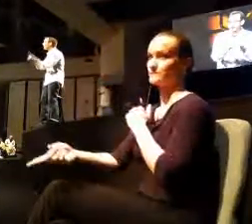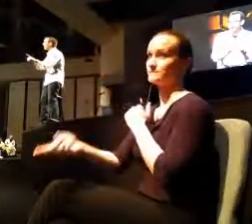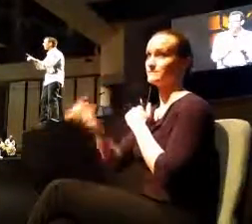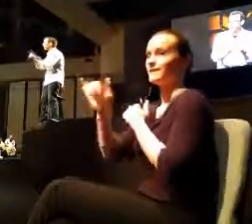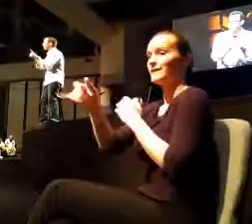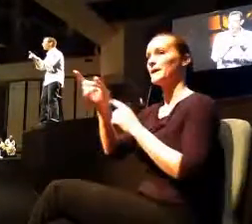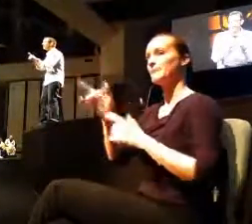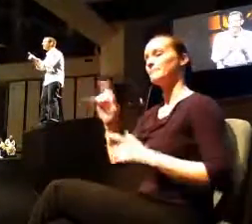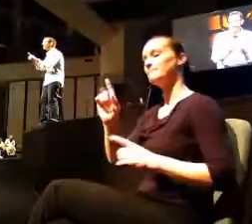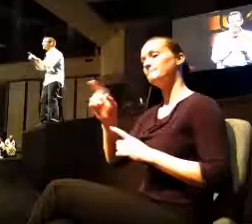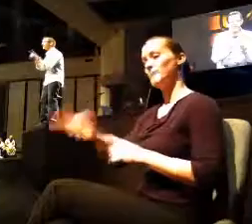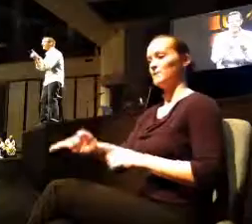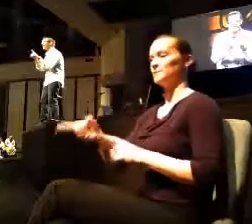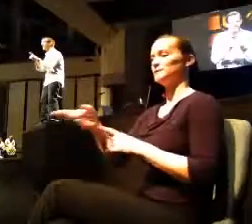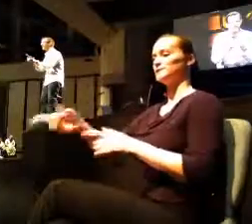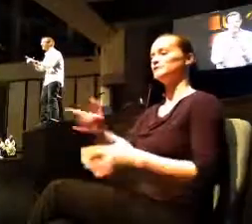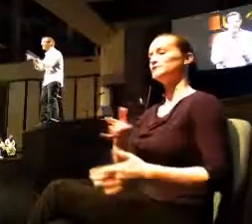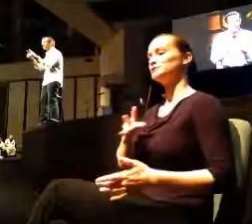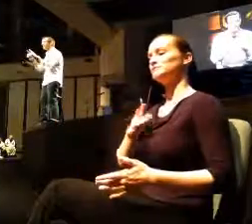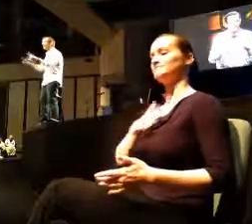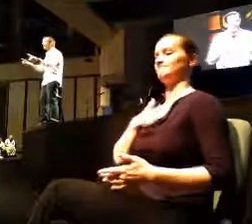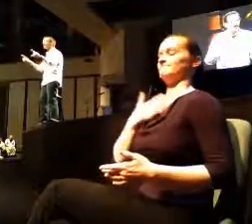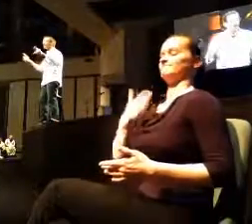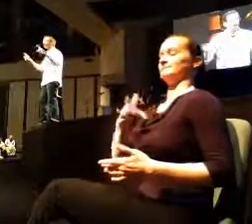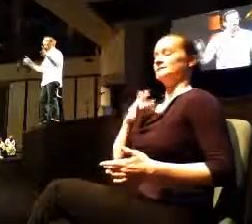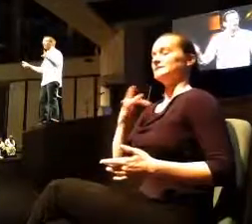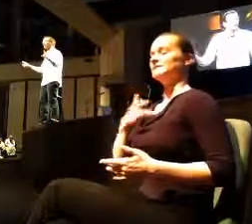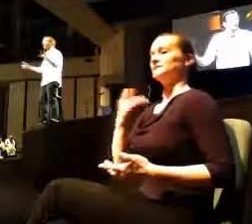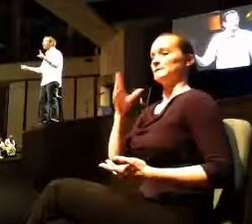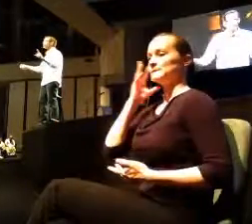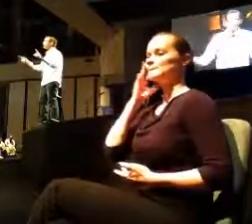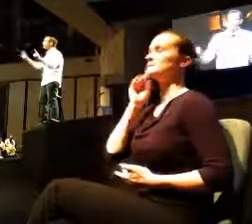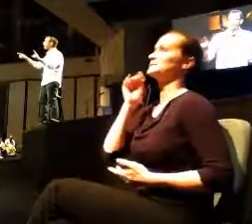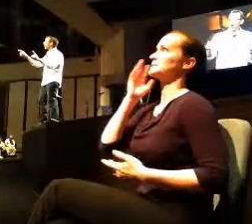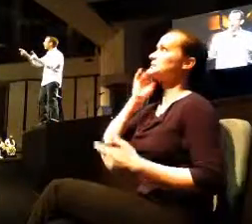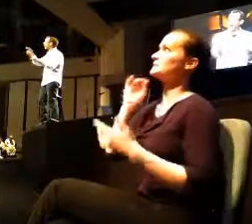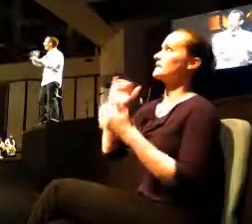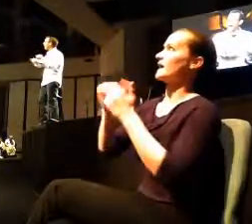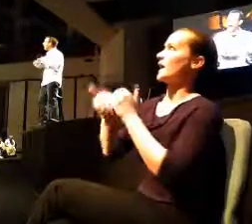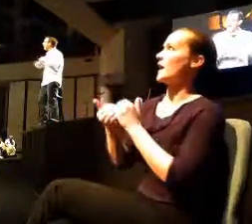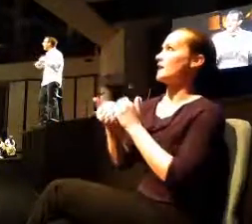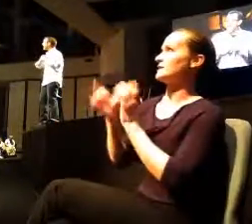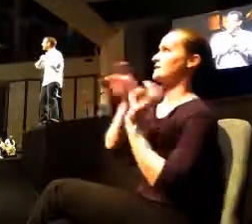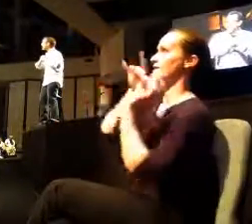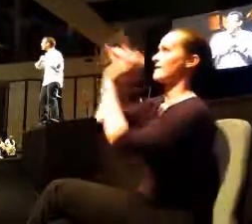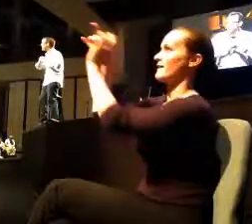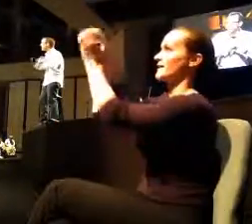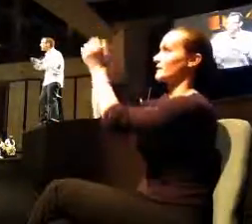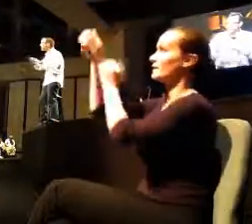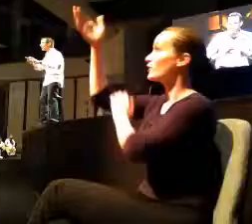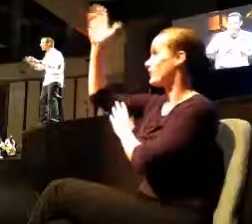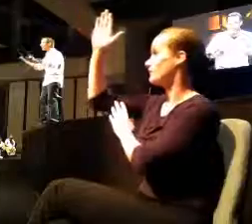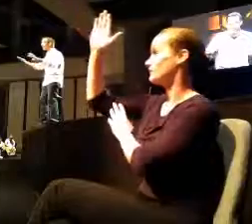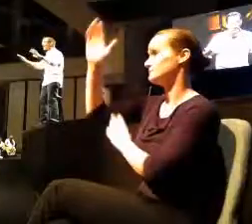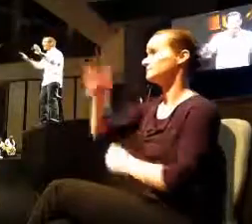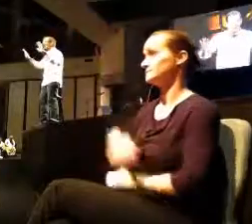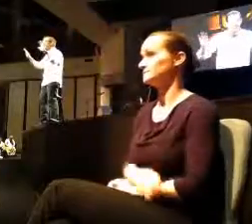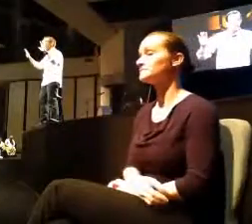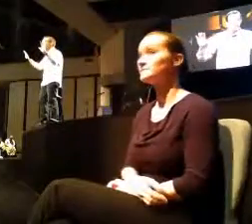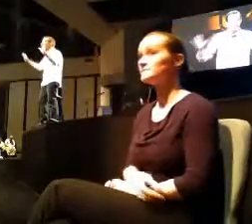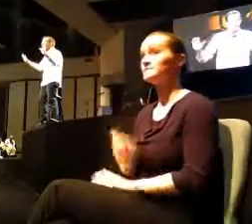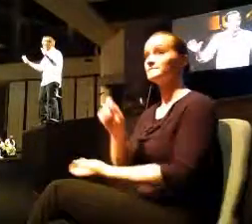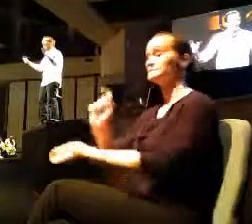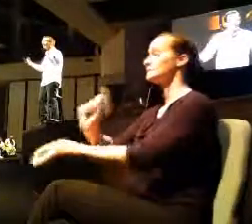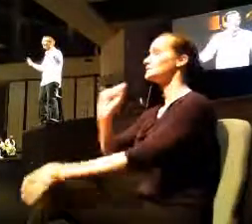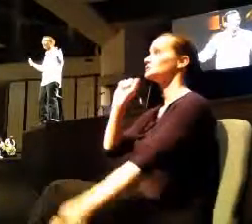now experiences what it is to be connected with the God of the universe who sought her out. And it changes her in